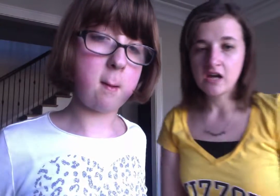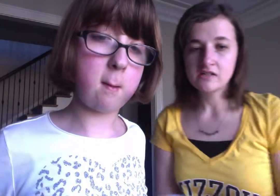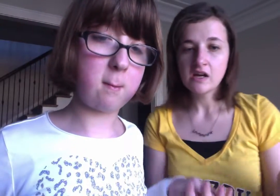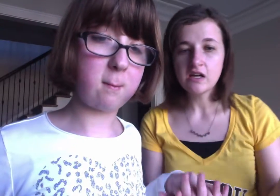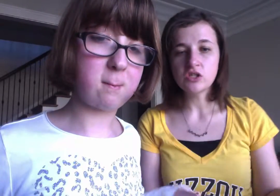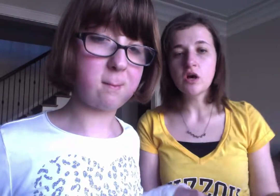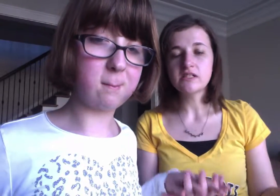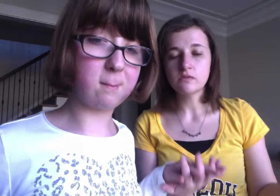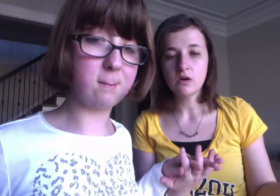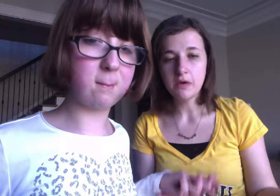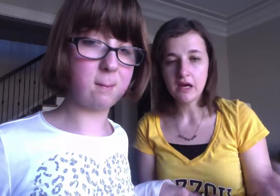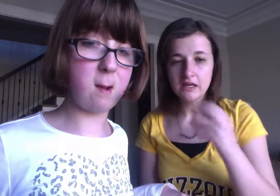There's a choice we're making.